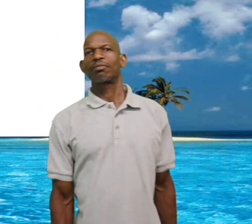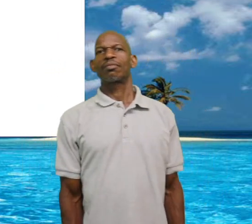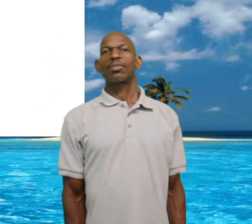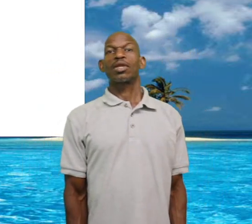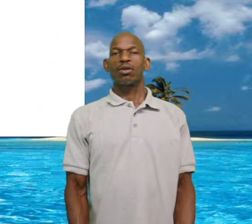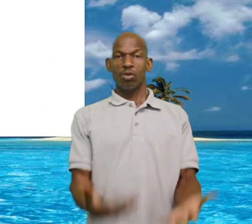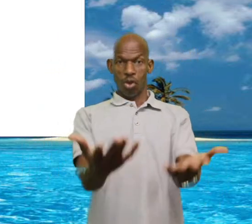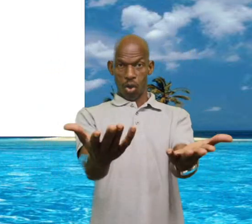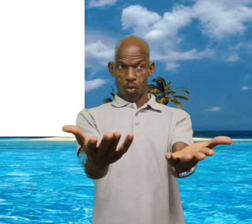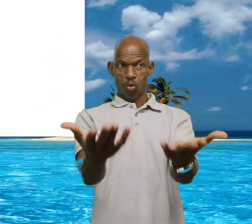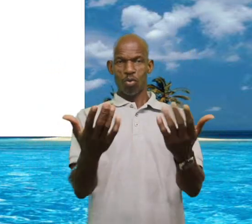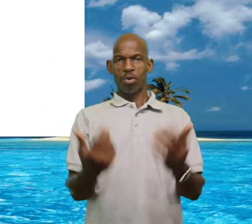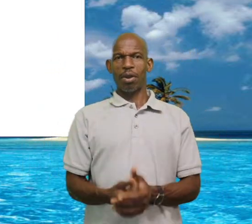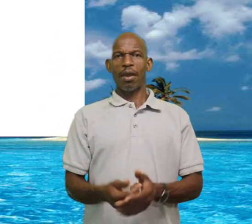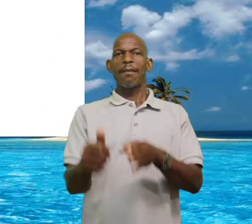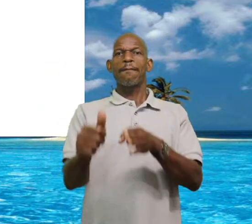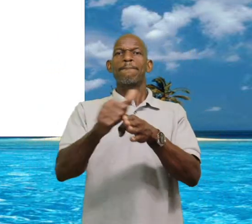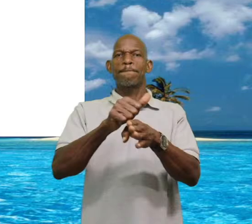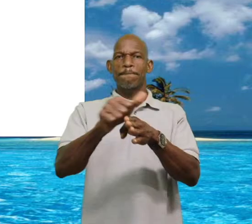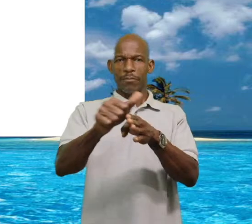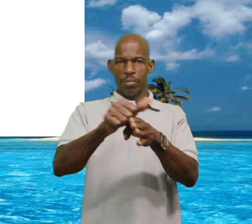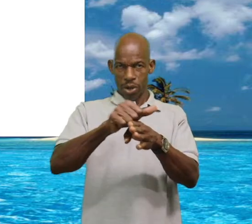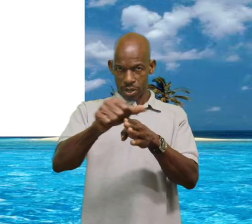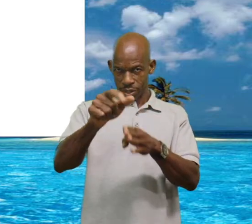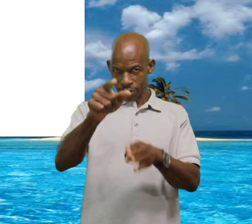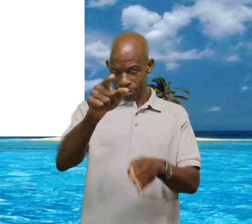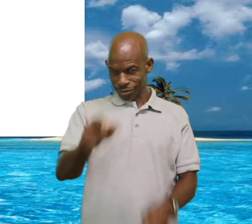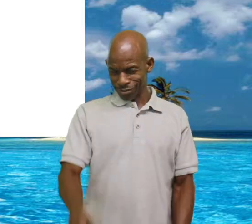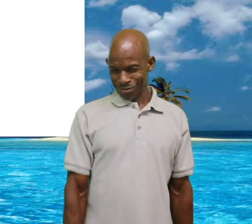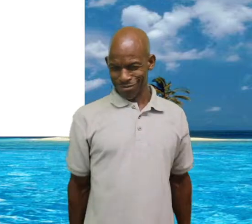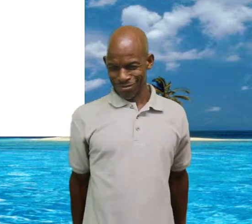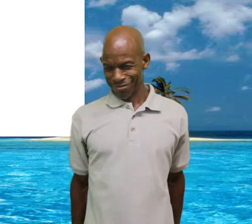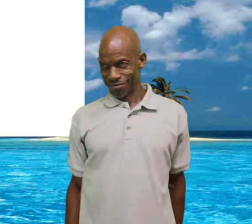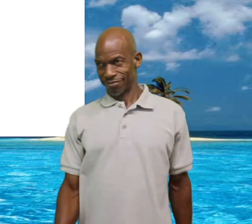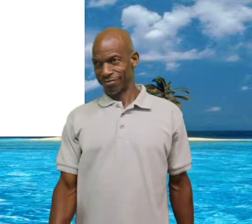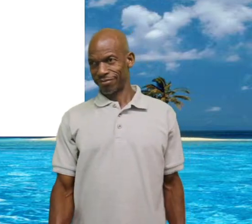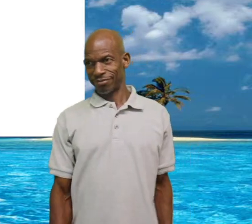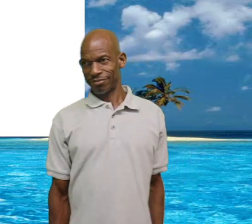practice, and I'm going to the next slide. If we are doing a practice,